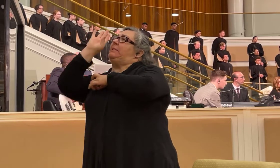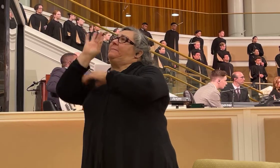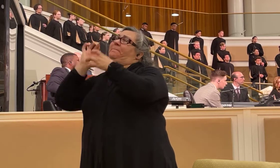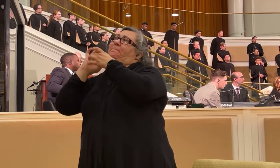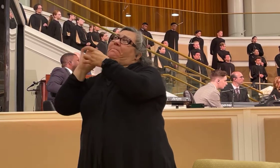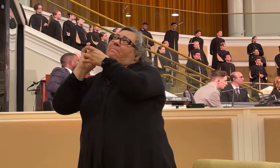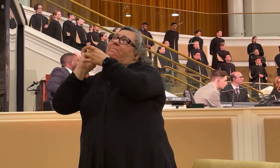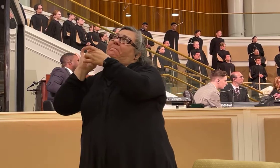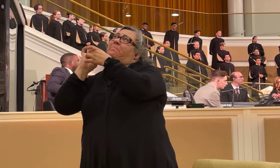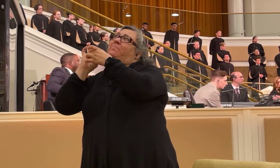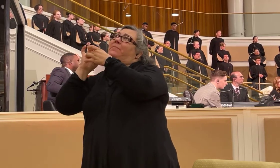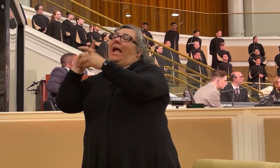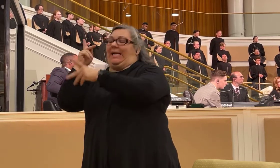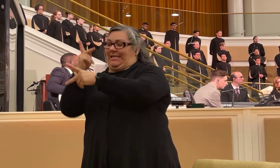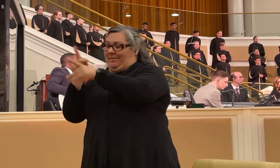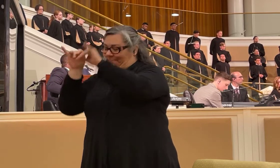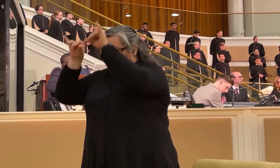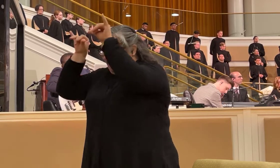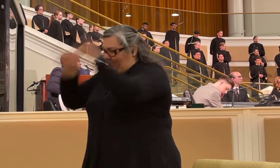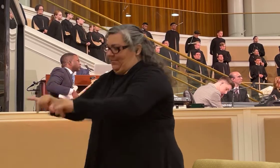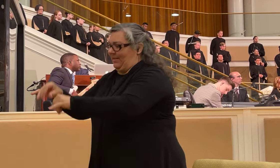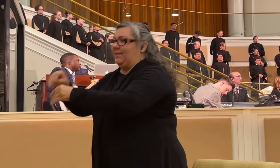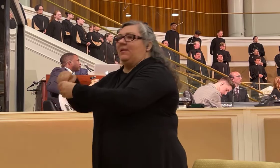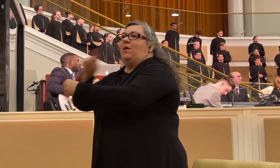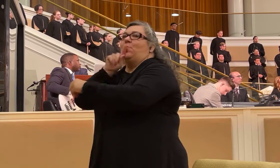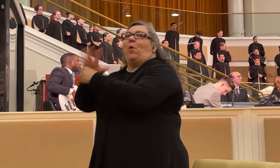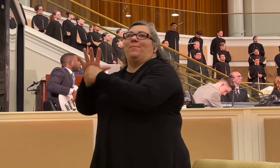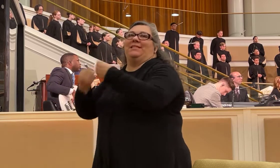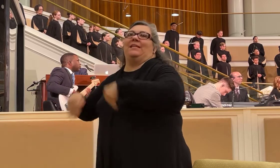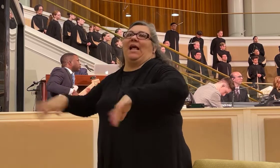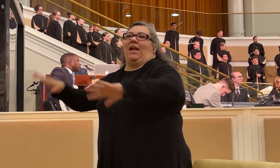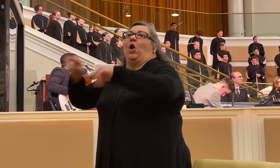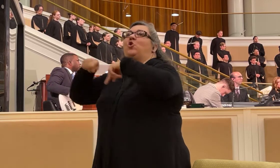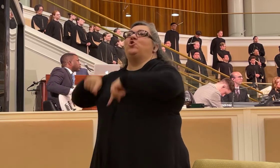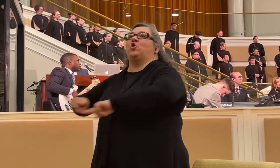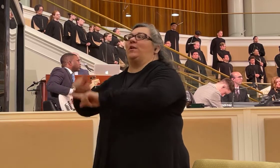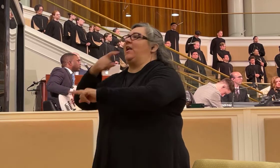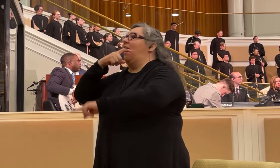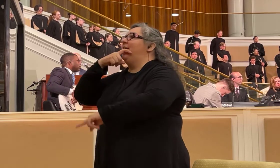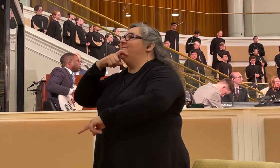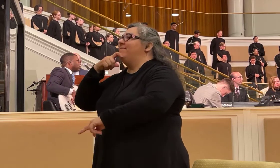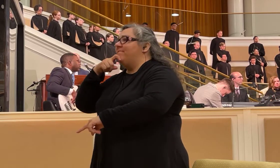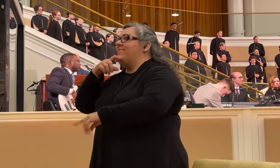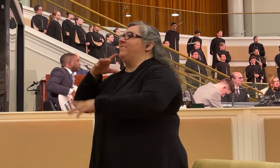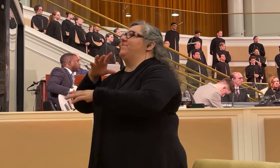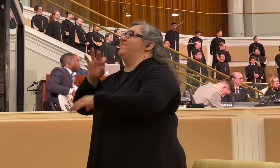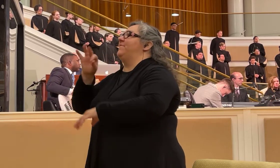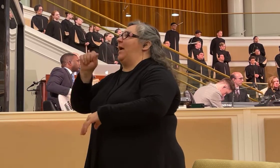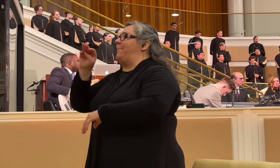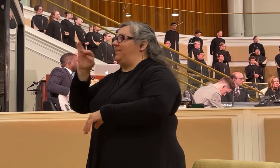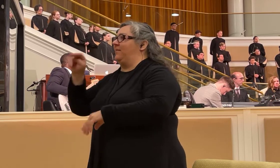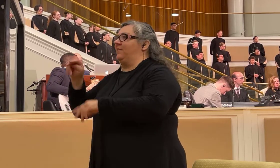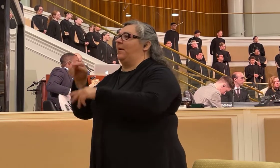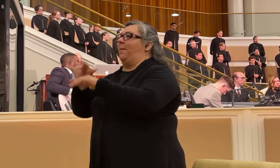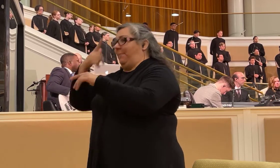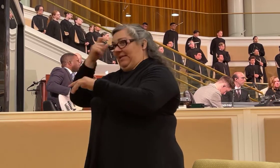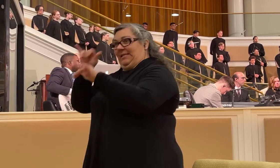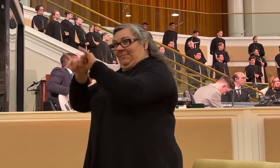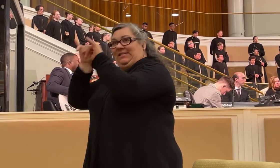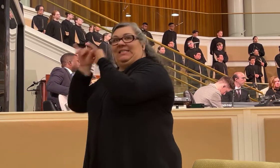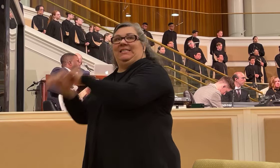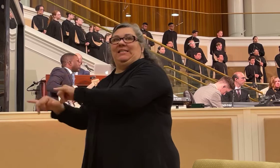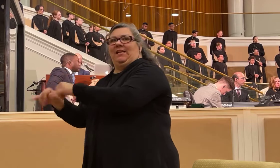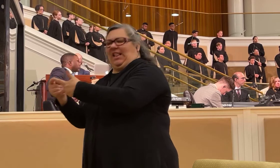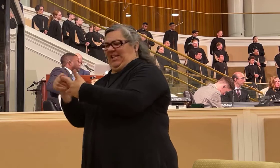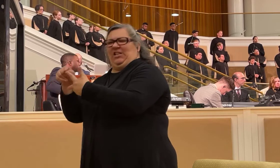God keeps him in the land of promise, in a famine in which, because he stayed there, as